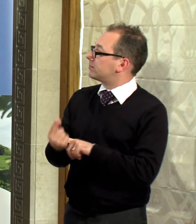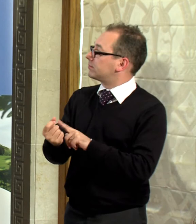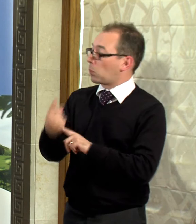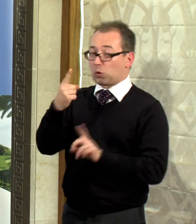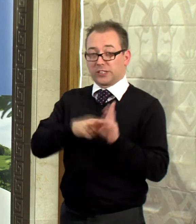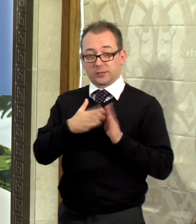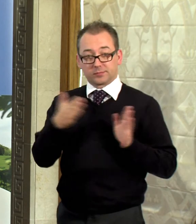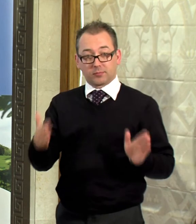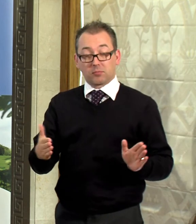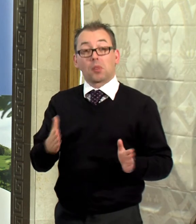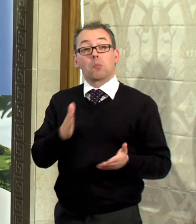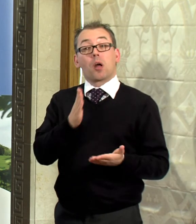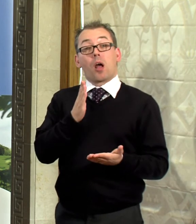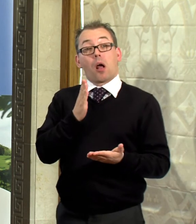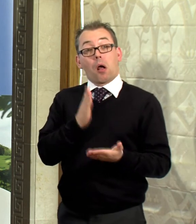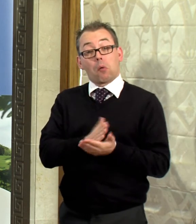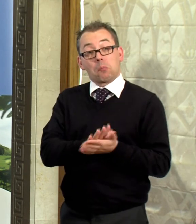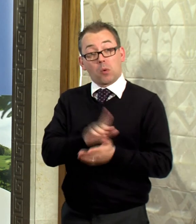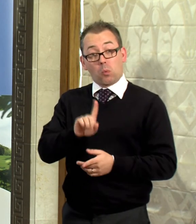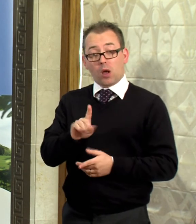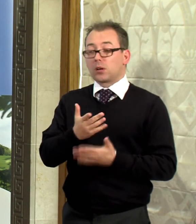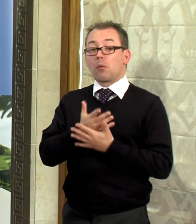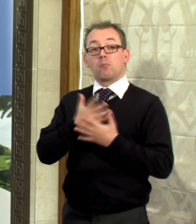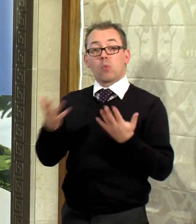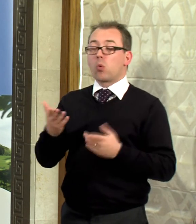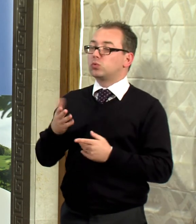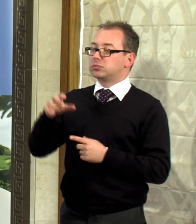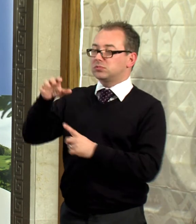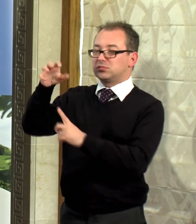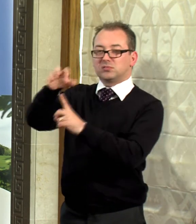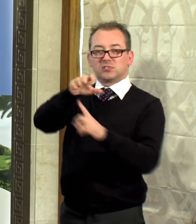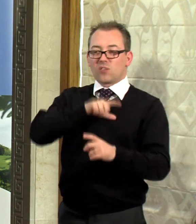Therefore, at the majority of venues, patrons